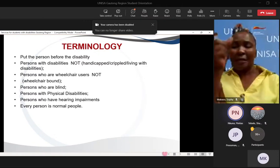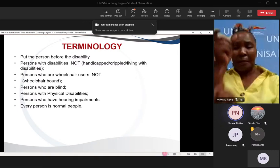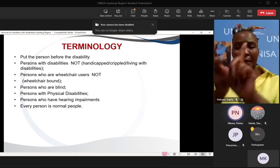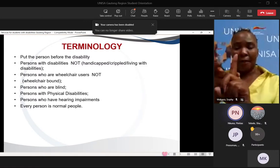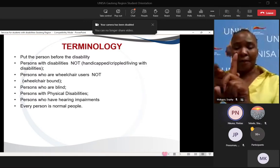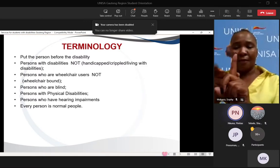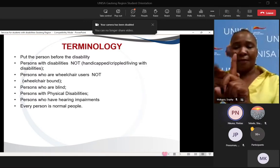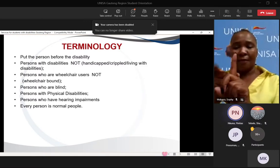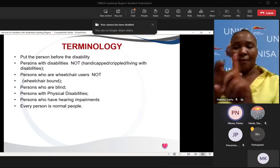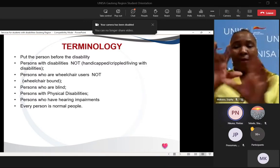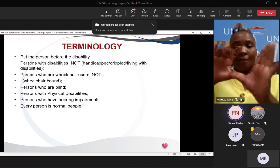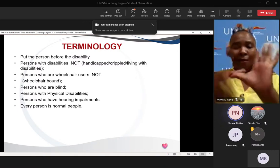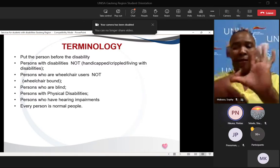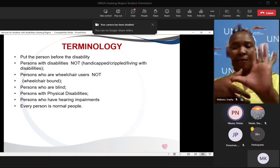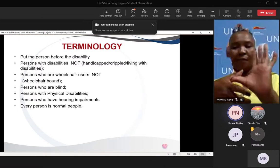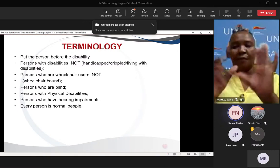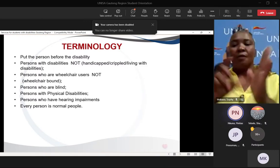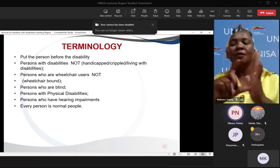disability